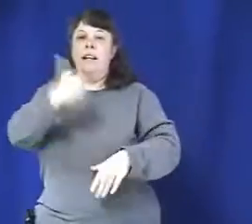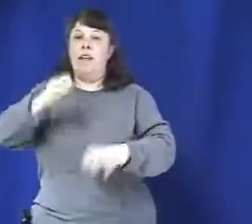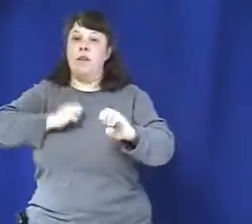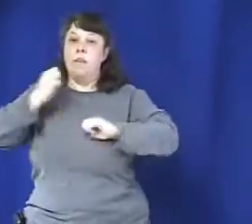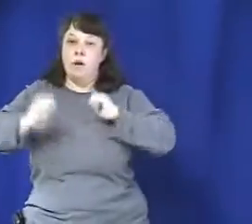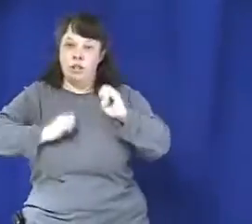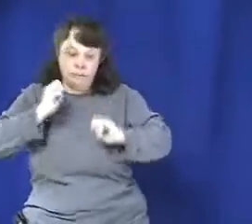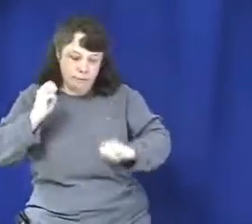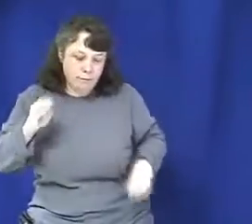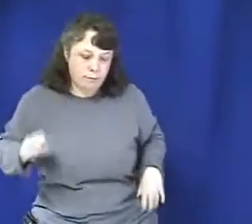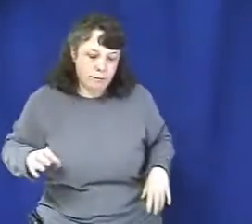Another emotion,